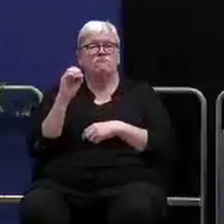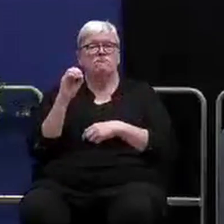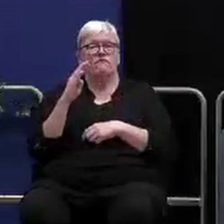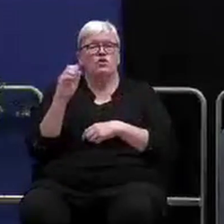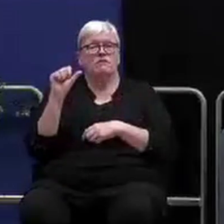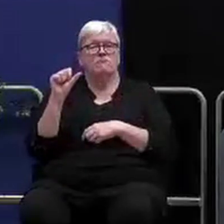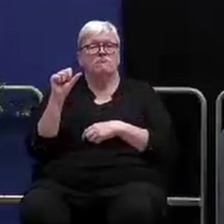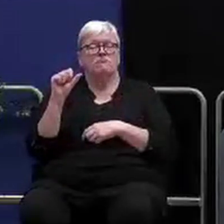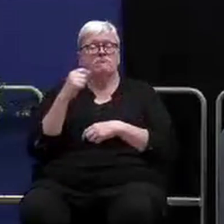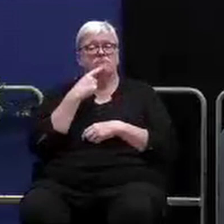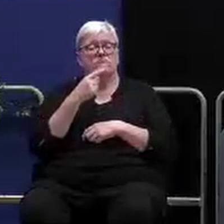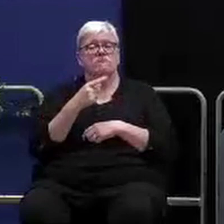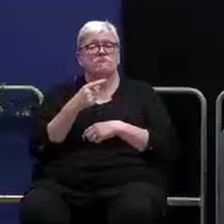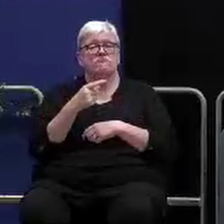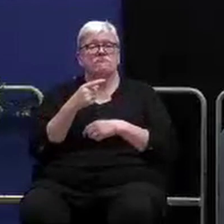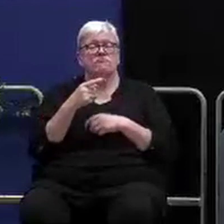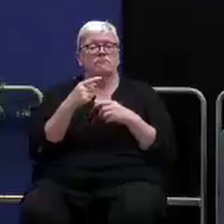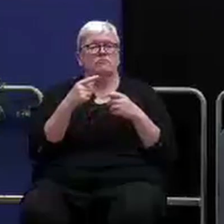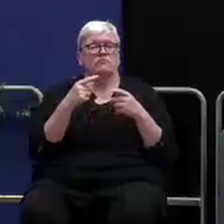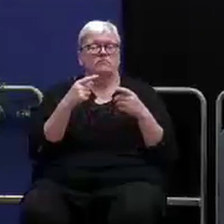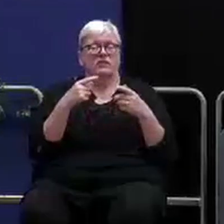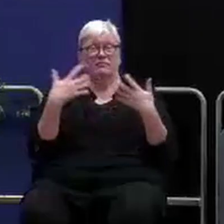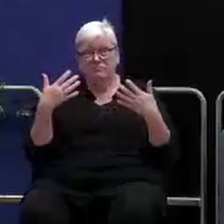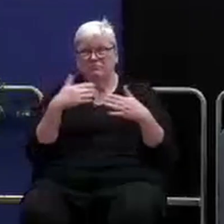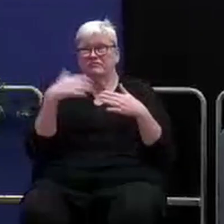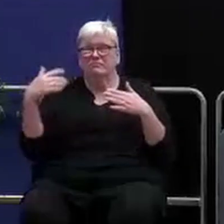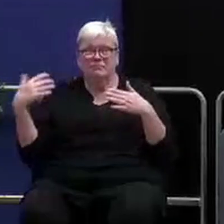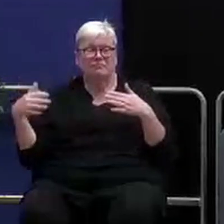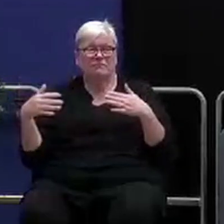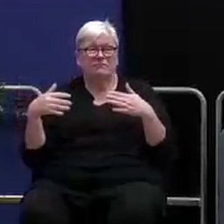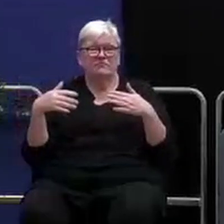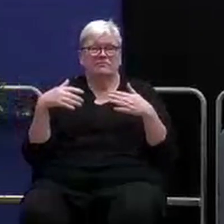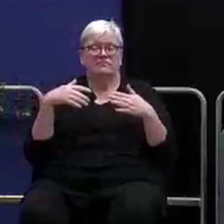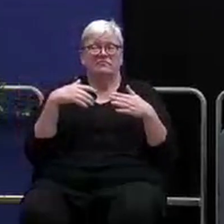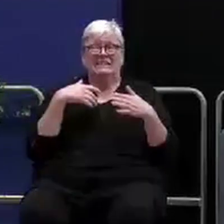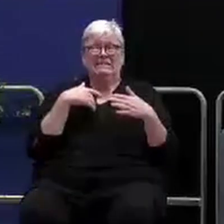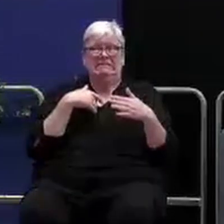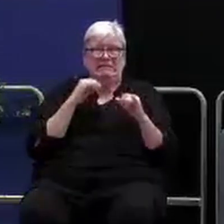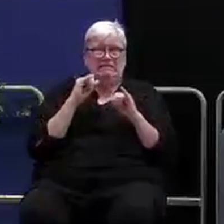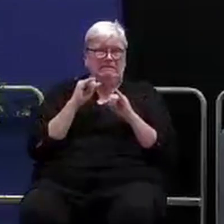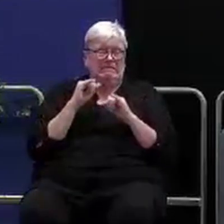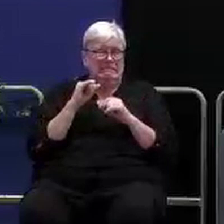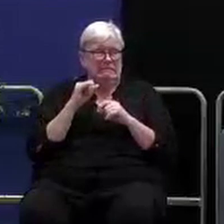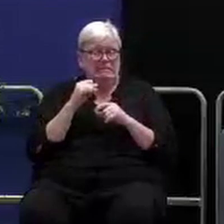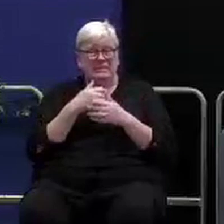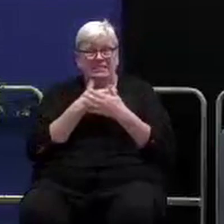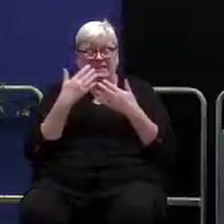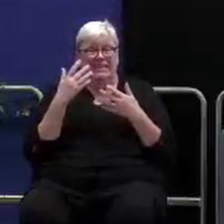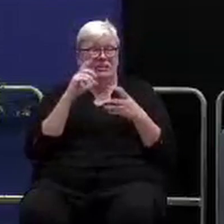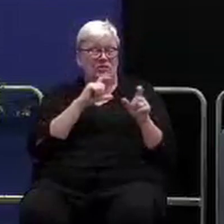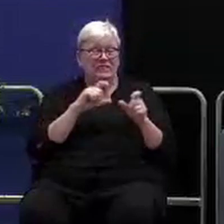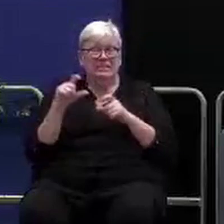£4.46, she said, or some other extortionate amount. I flinched on his behalf. These were the days when you could still